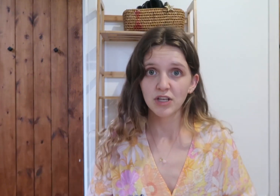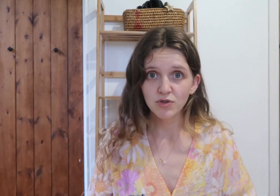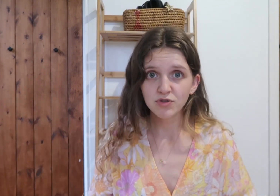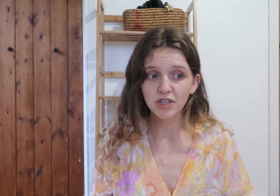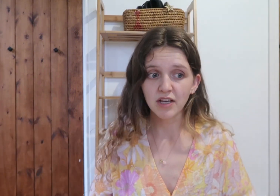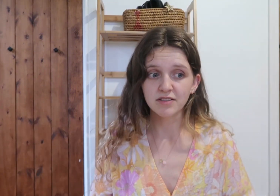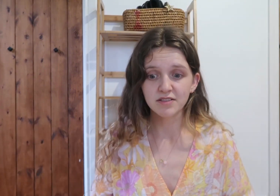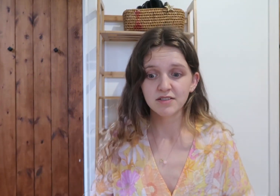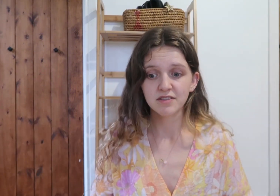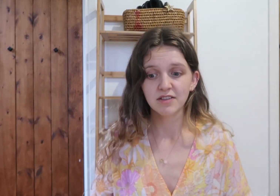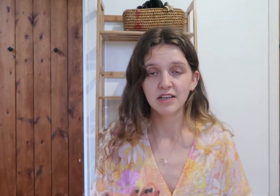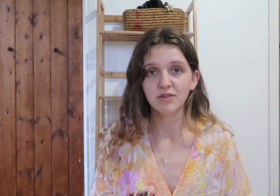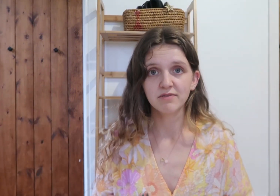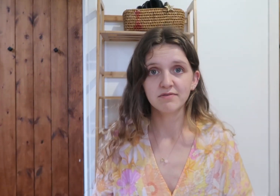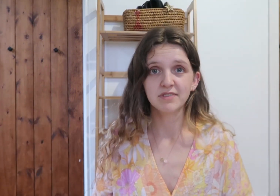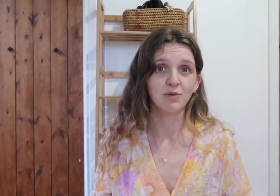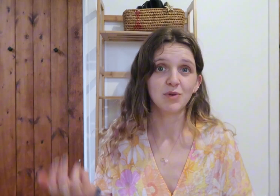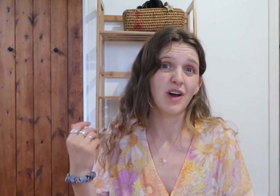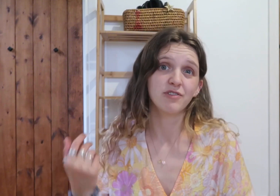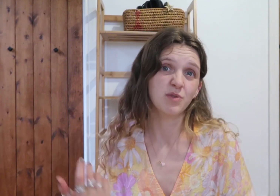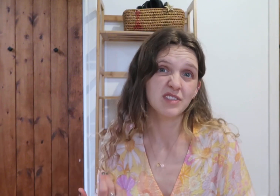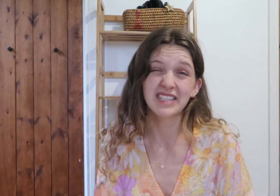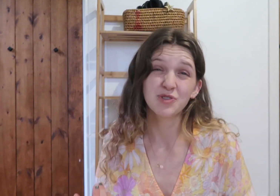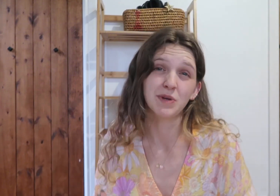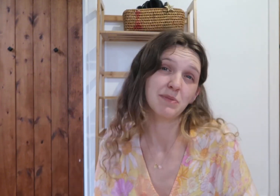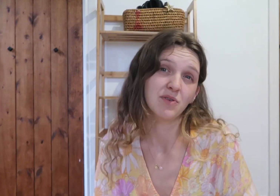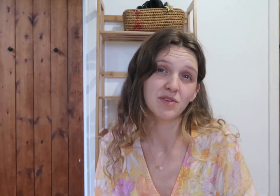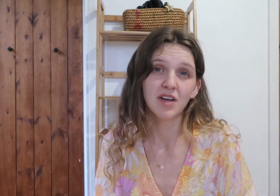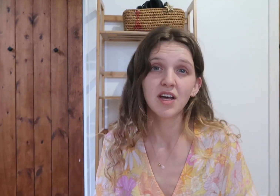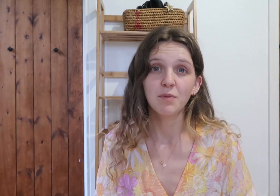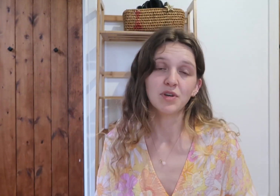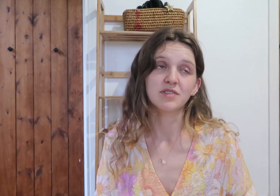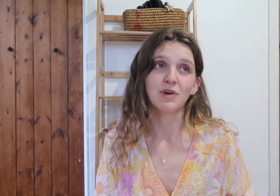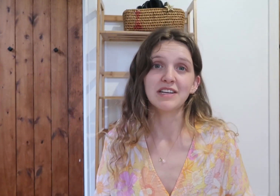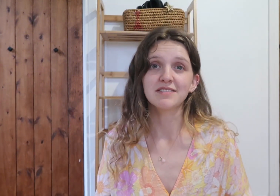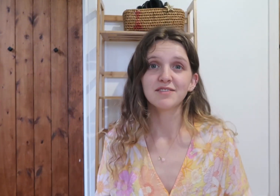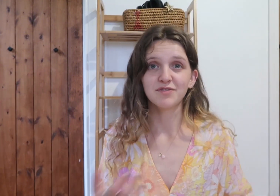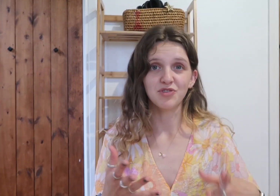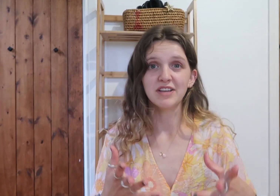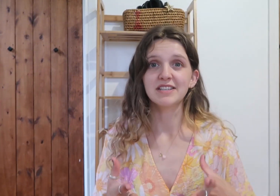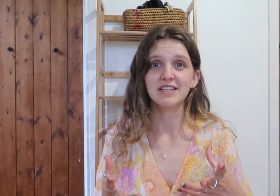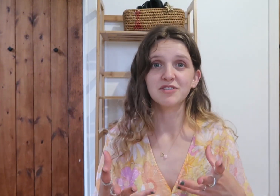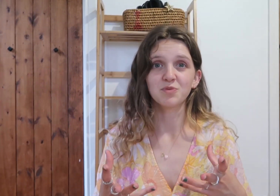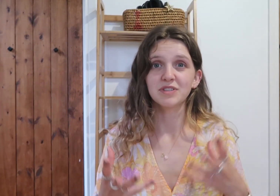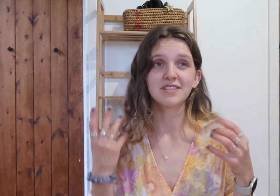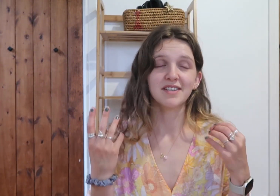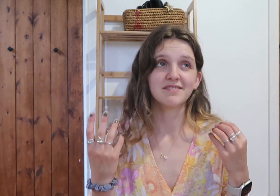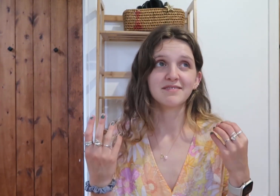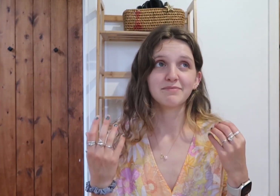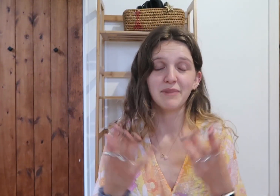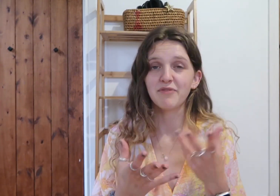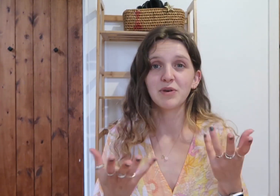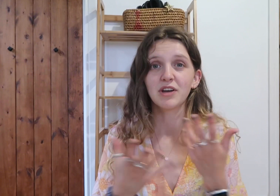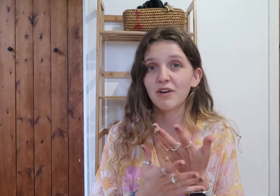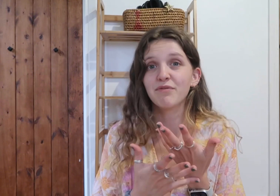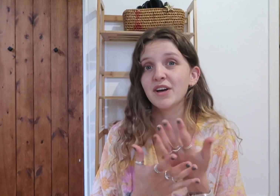you use your signs? And he'll tell me whatever he wants. It's normally milk, because when he's frustrated, he just wants to have milk and comfort